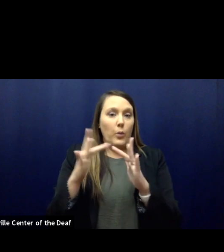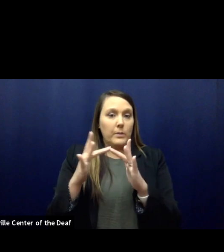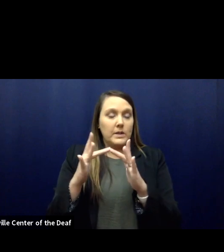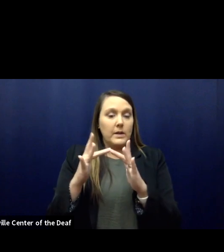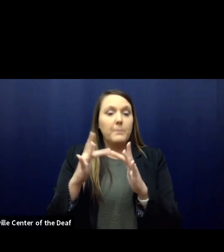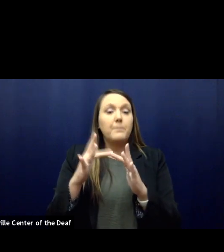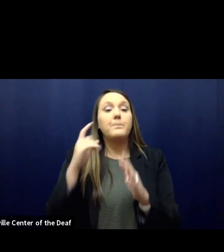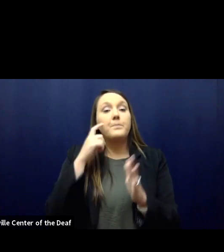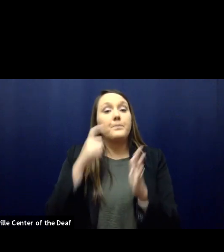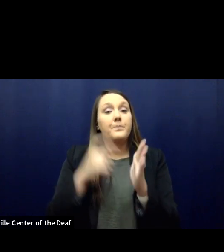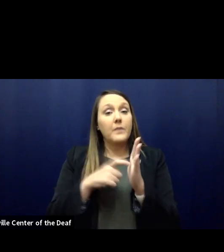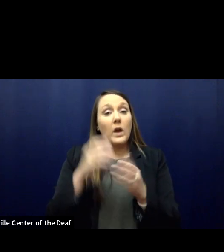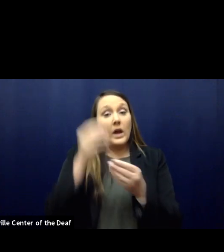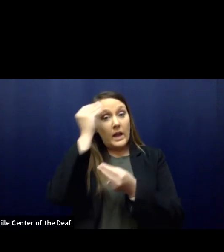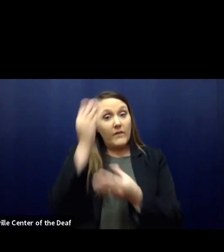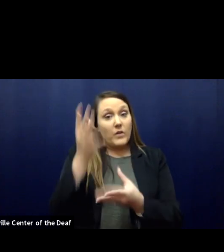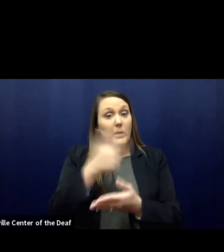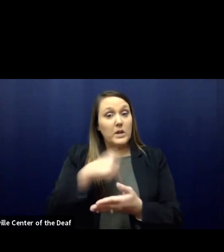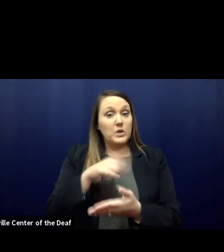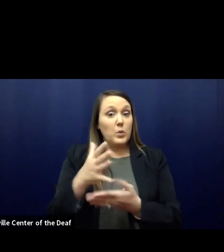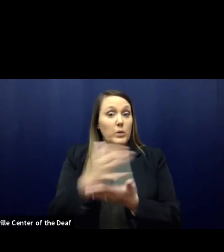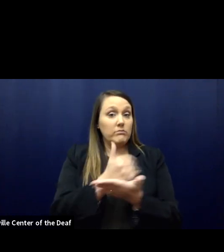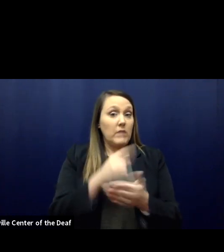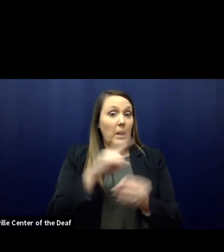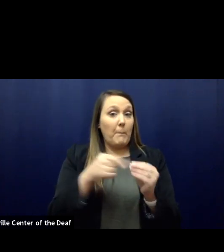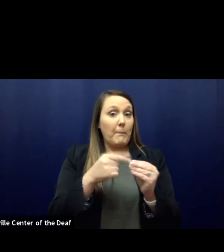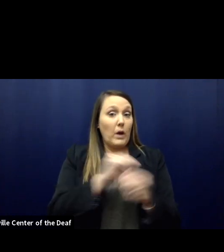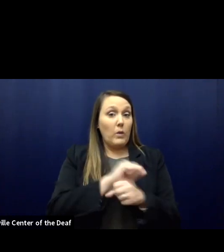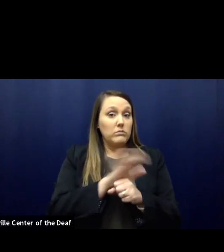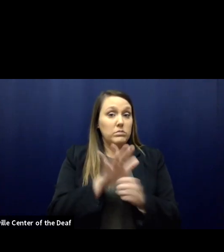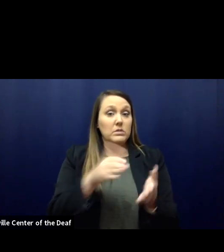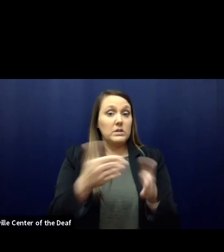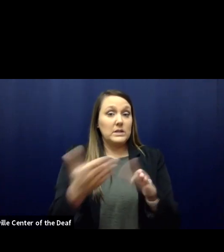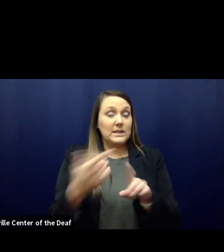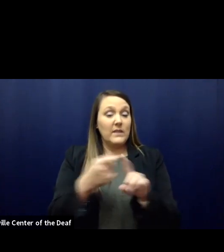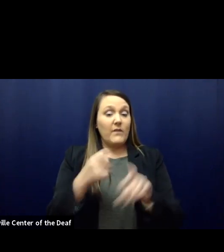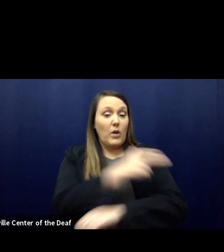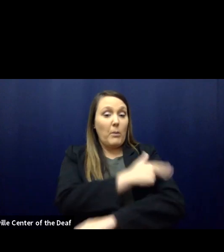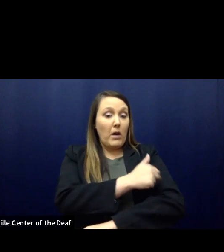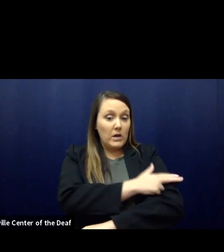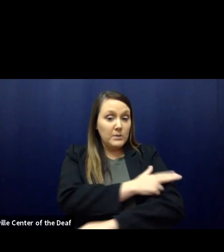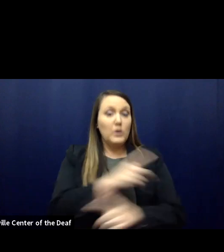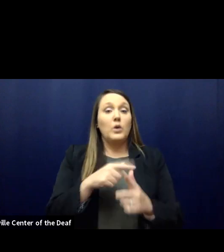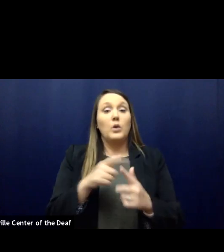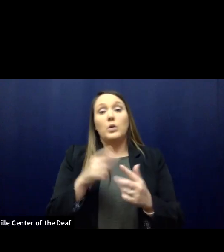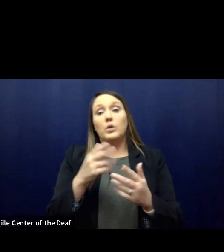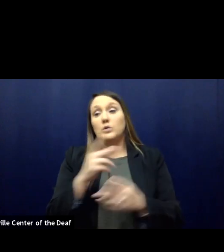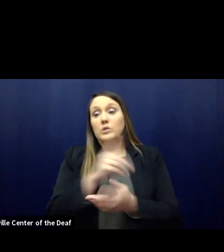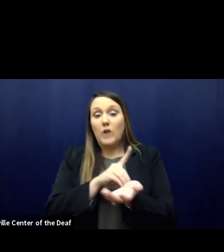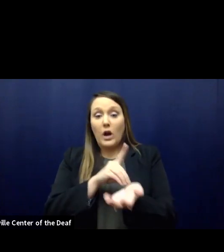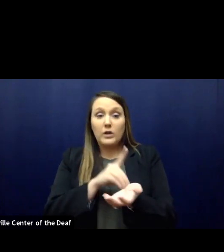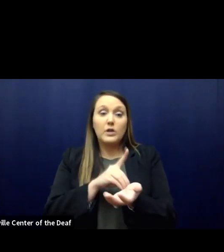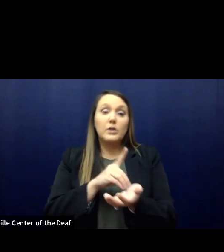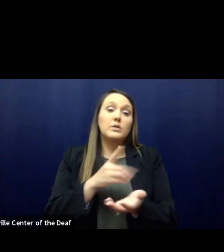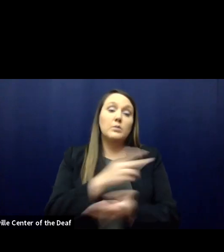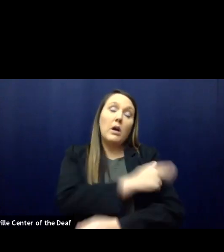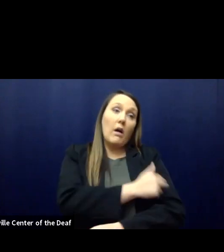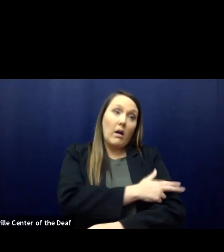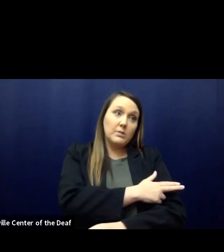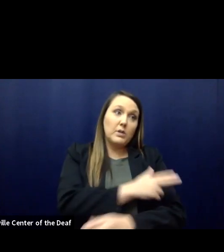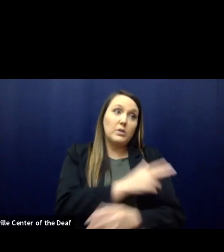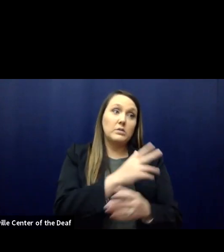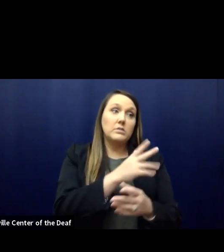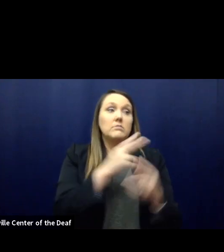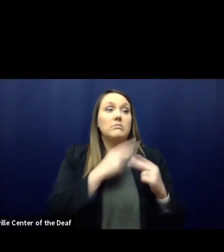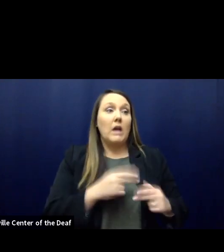note that the information received about COVID-related mortalities comes from hospitals, healthcare providers, hospitals, which are healthcare